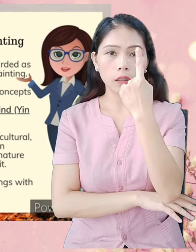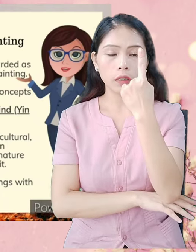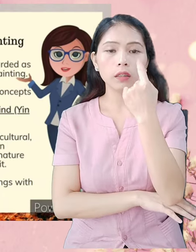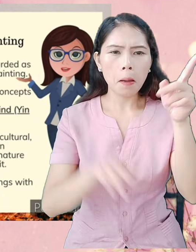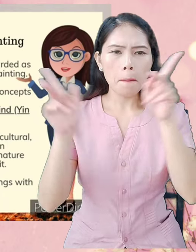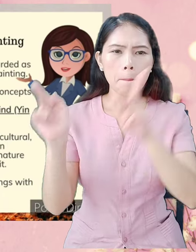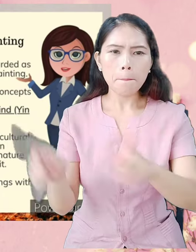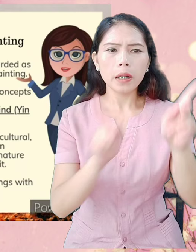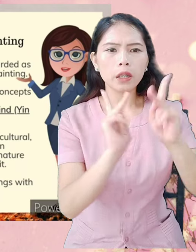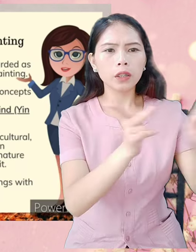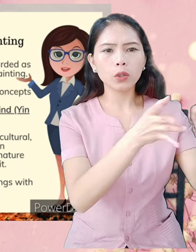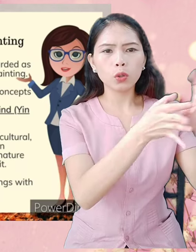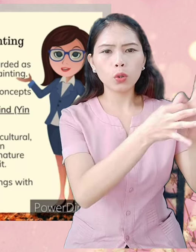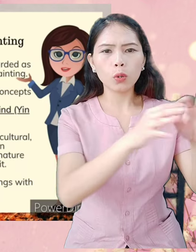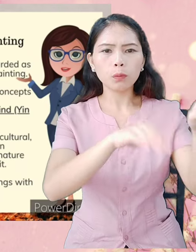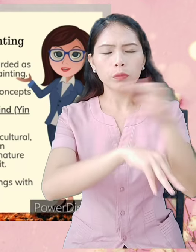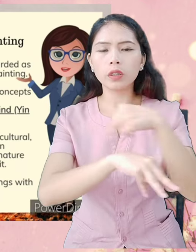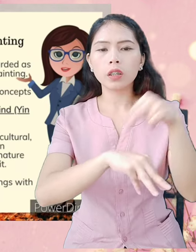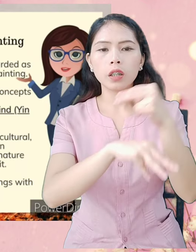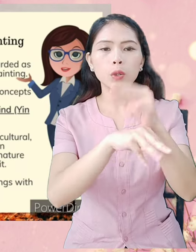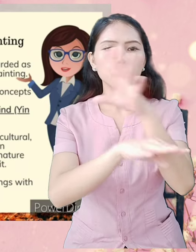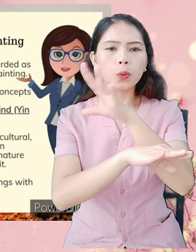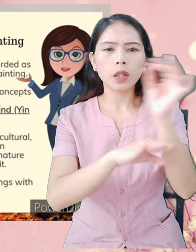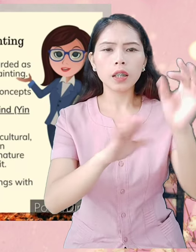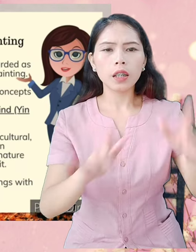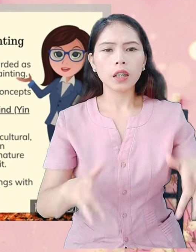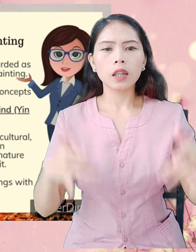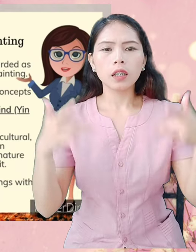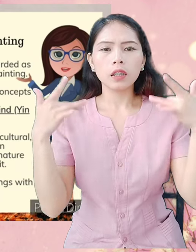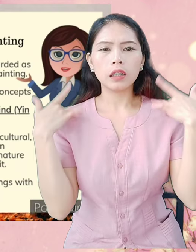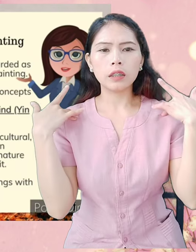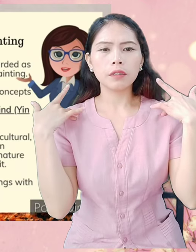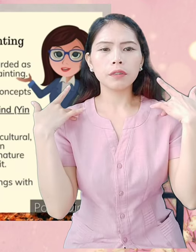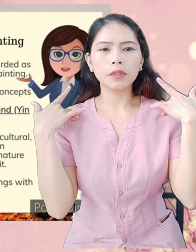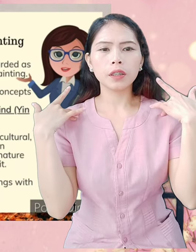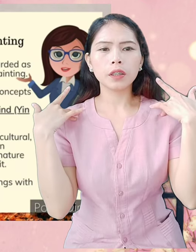nature and living in accordance with it.